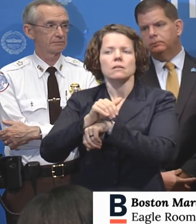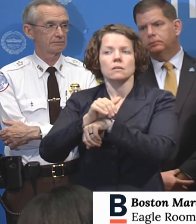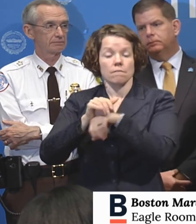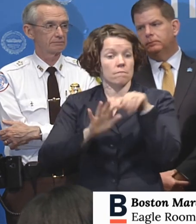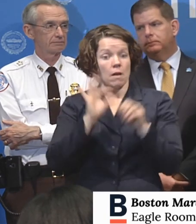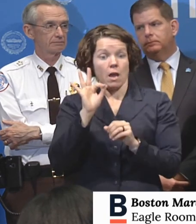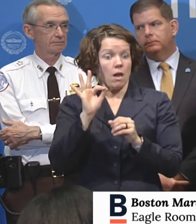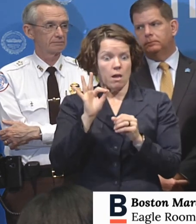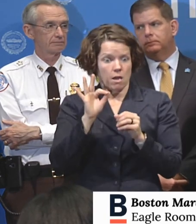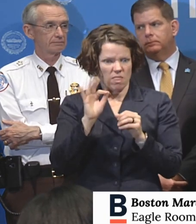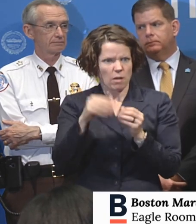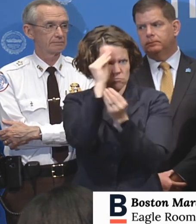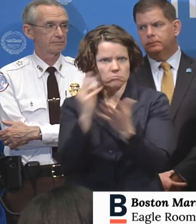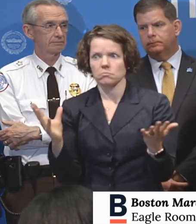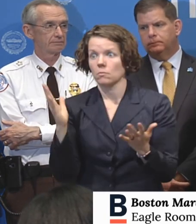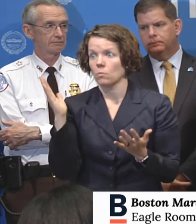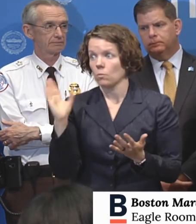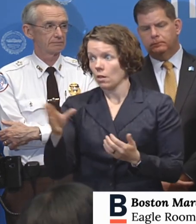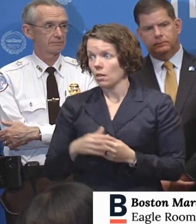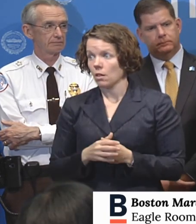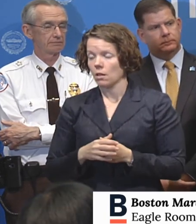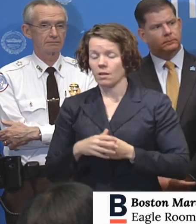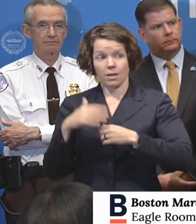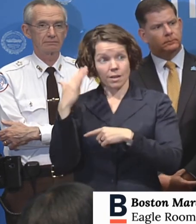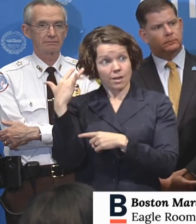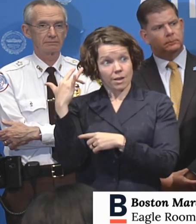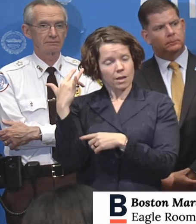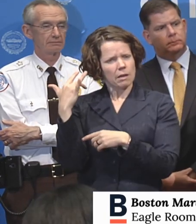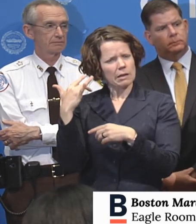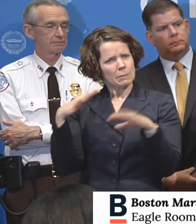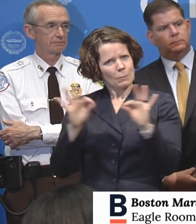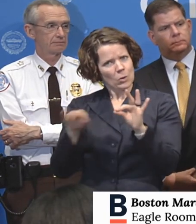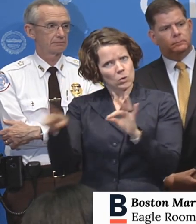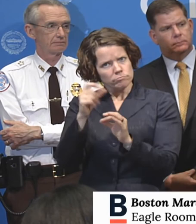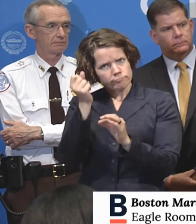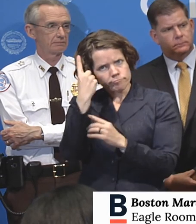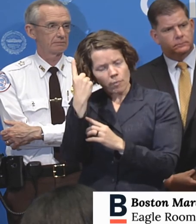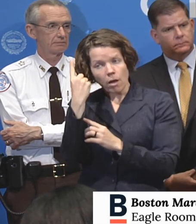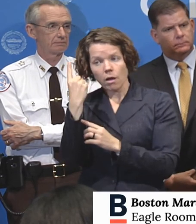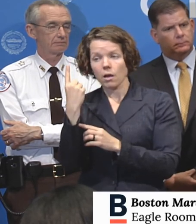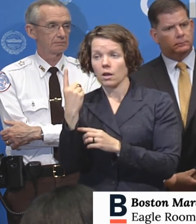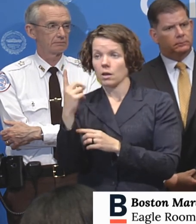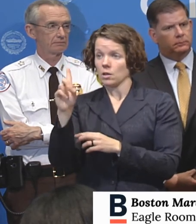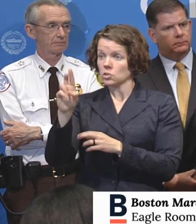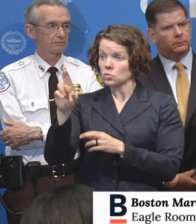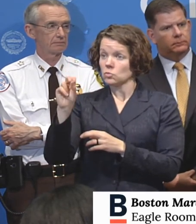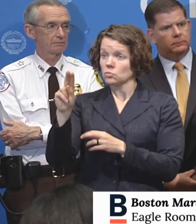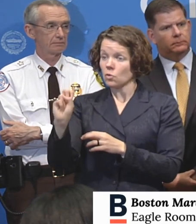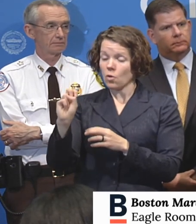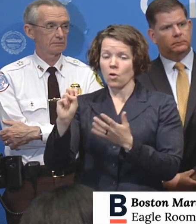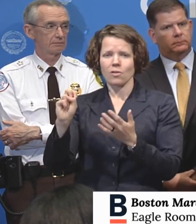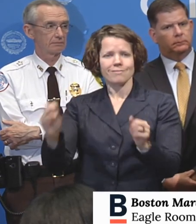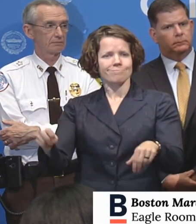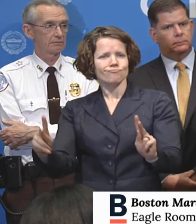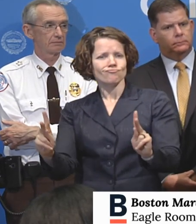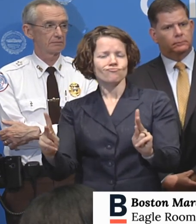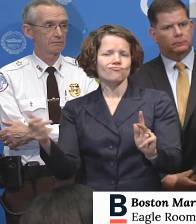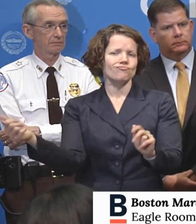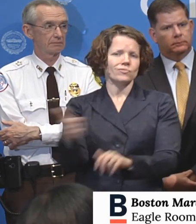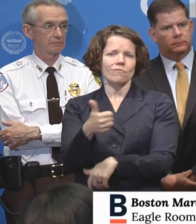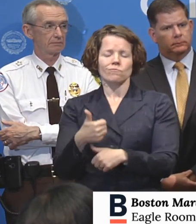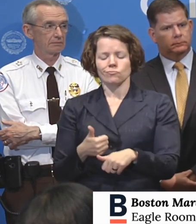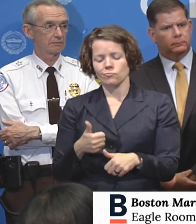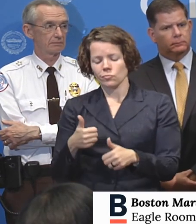you know, because we want to send a clear-cut message to everyone that there is no authorized